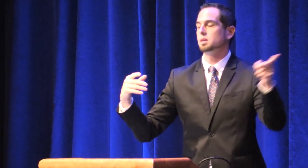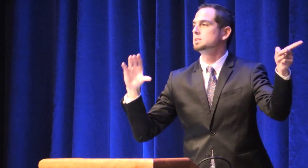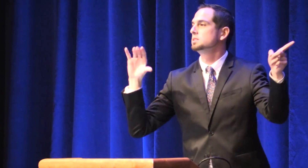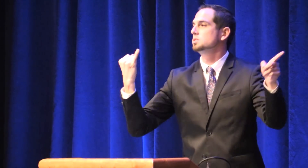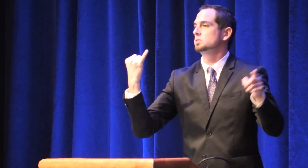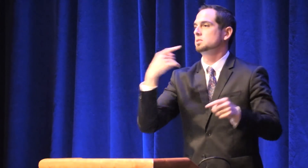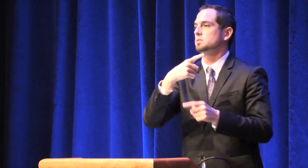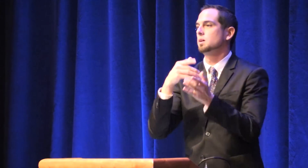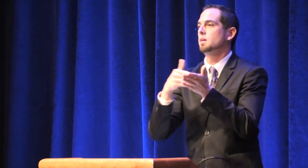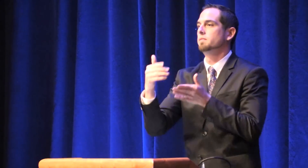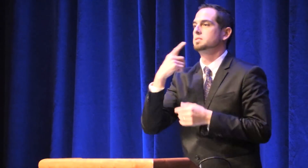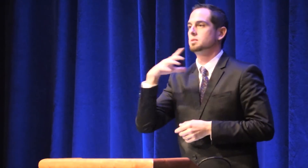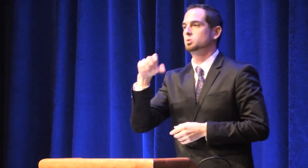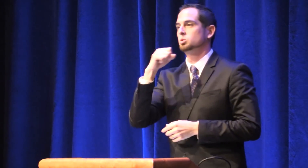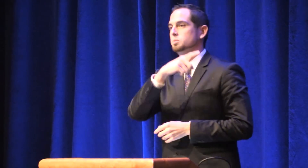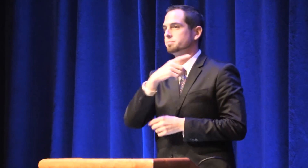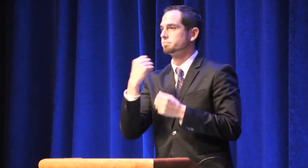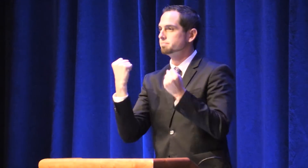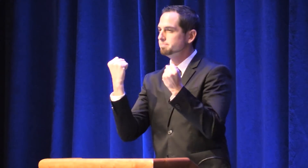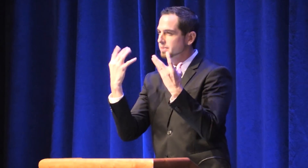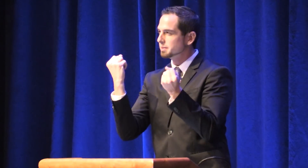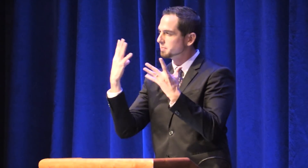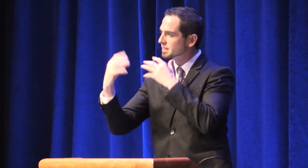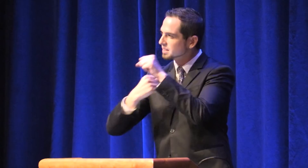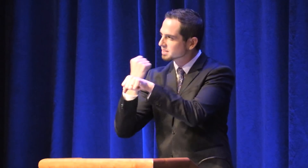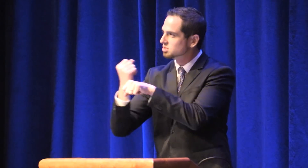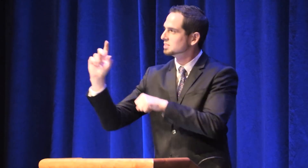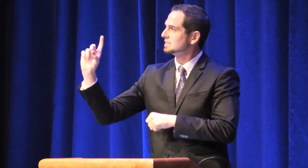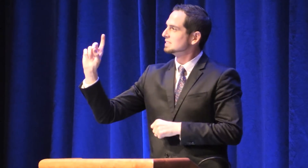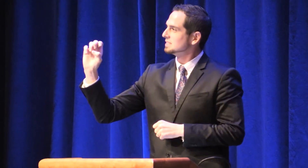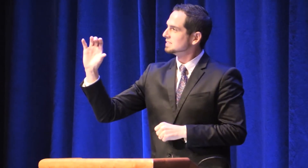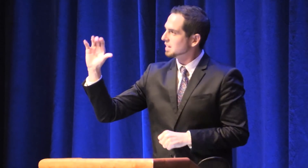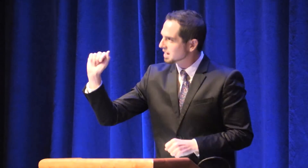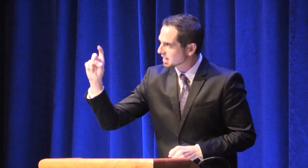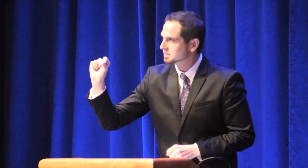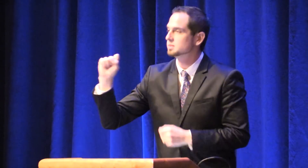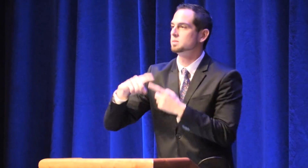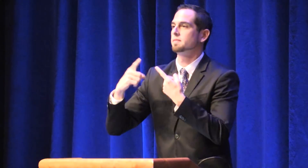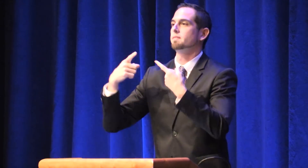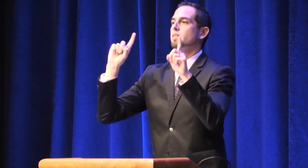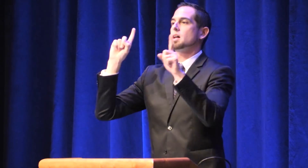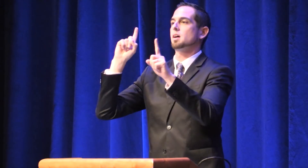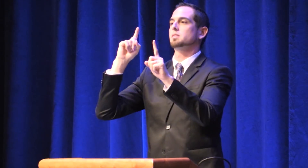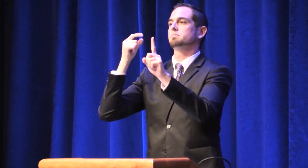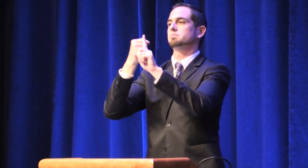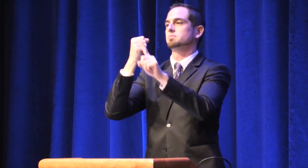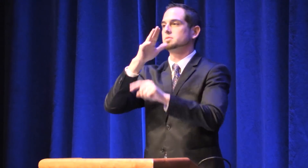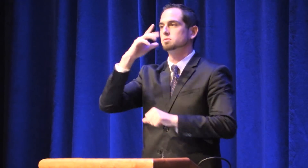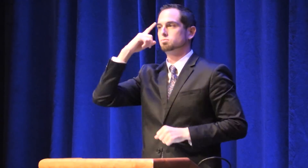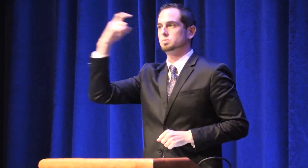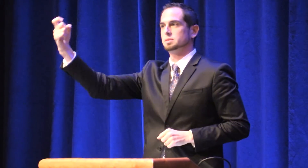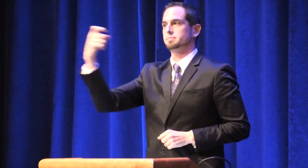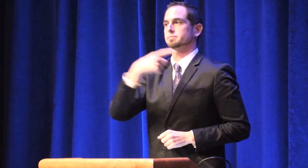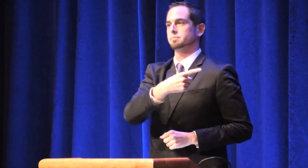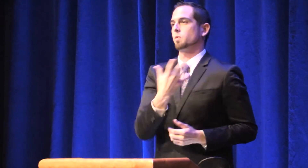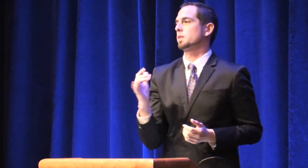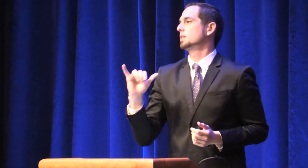To have a deaf character in that, just think about what type of power and resounding effect that could have for us.